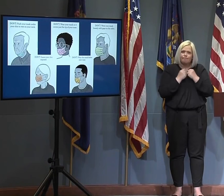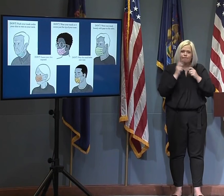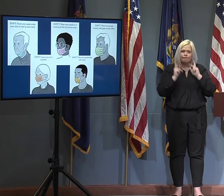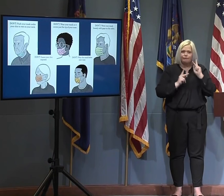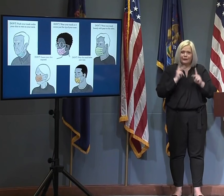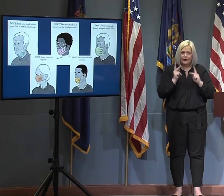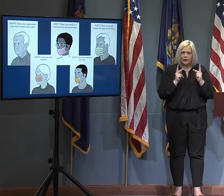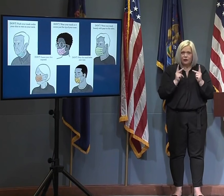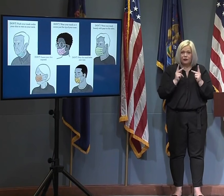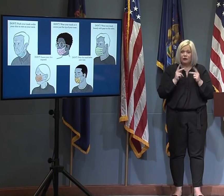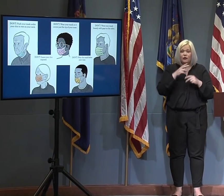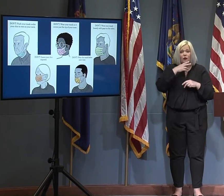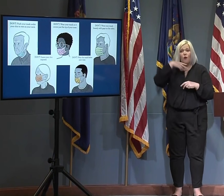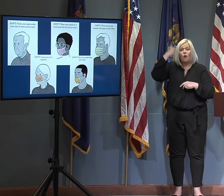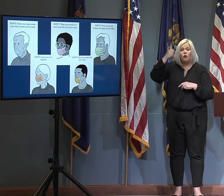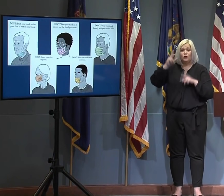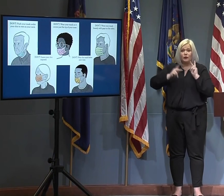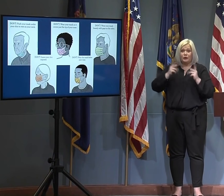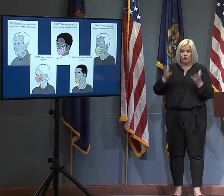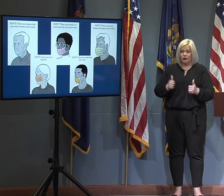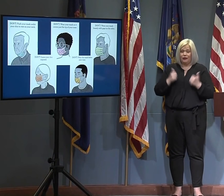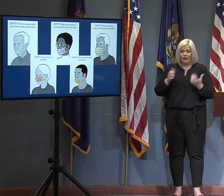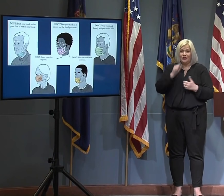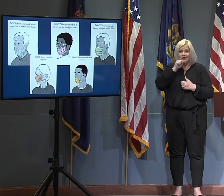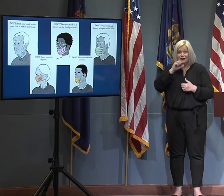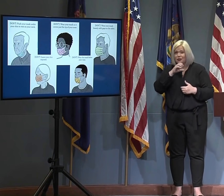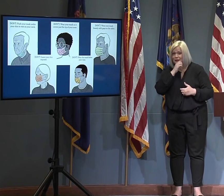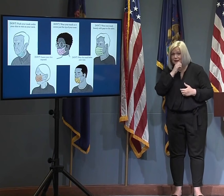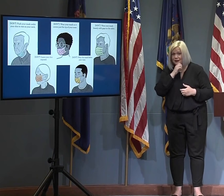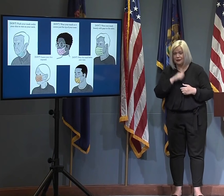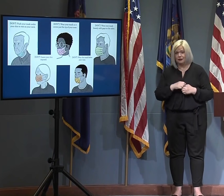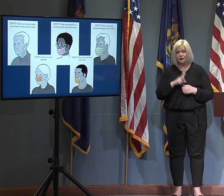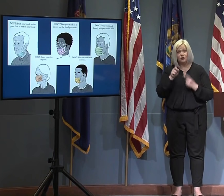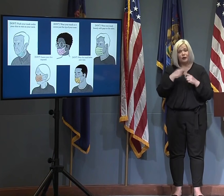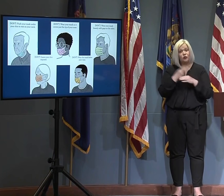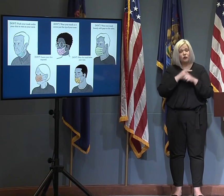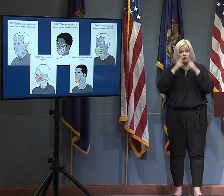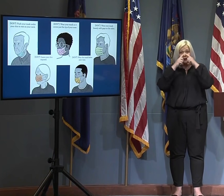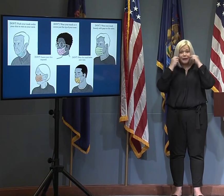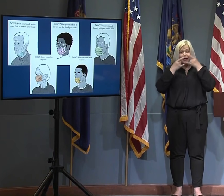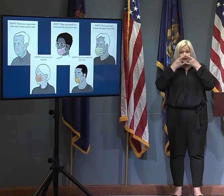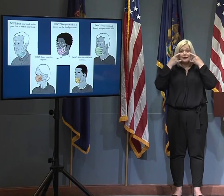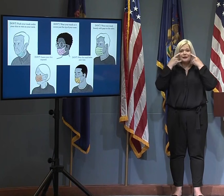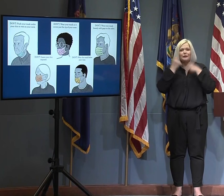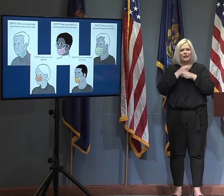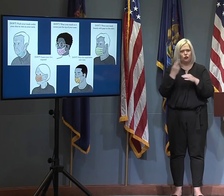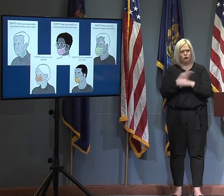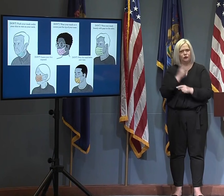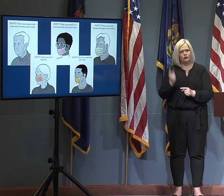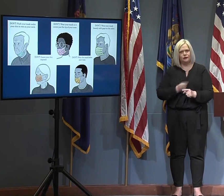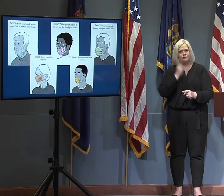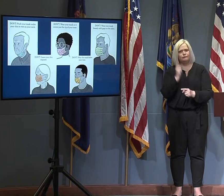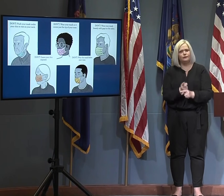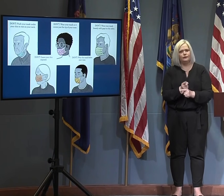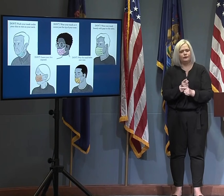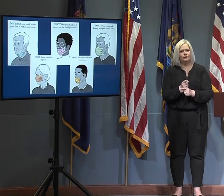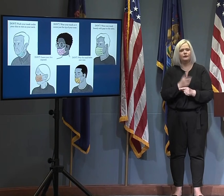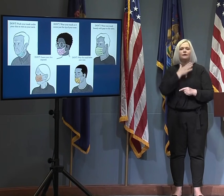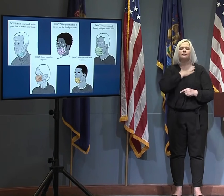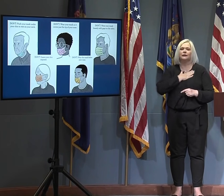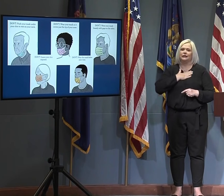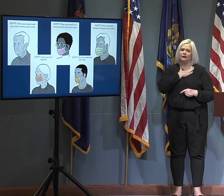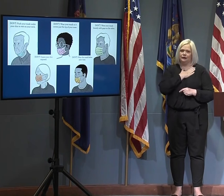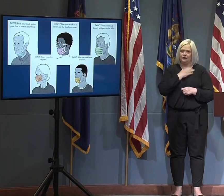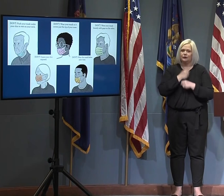It's how we protect our older Michiganders. When you wear a mask, just make sure you put it on correctly. Please make